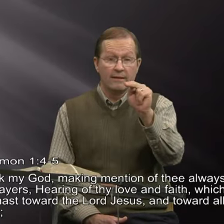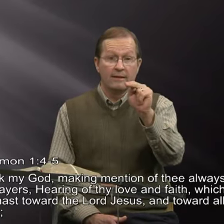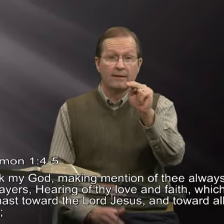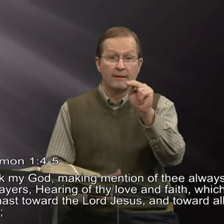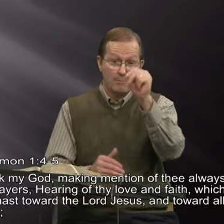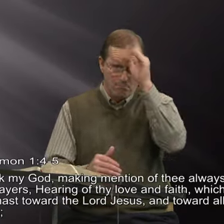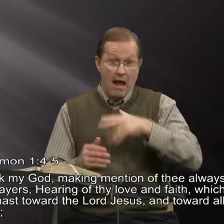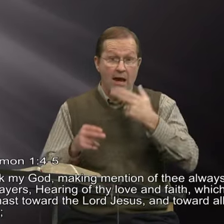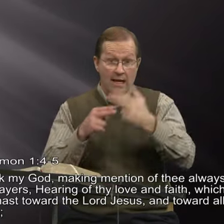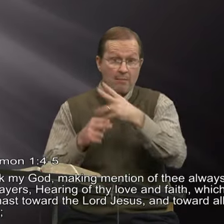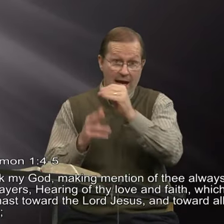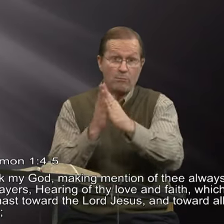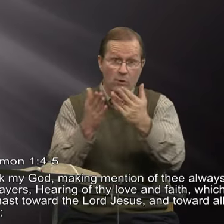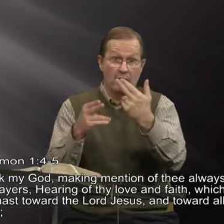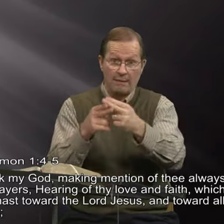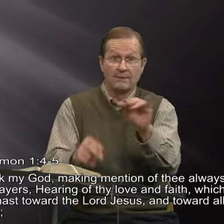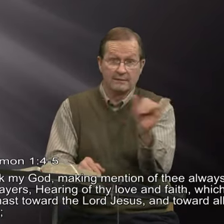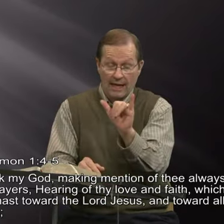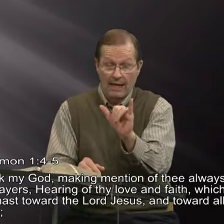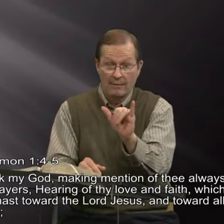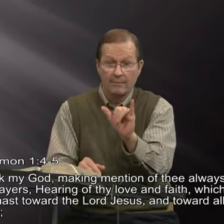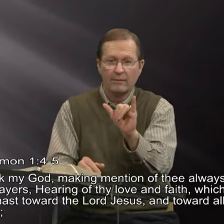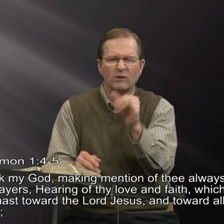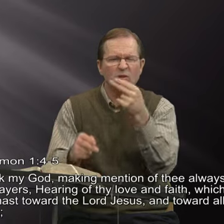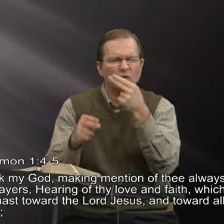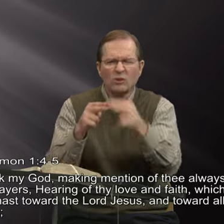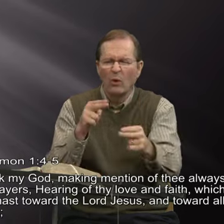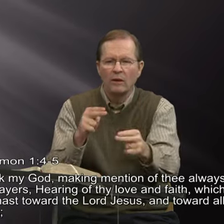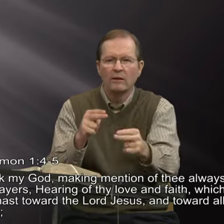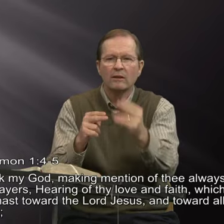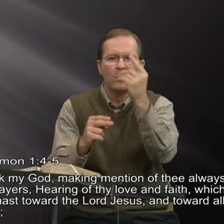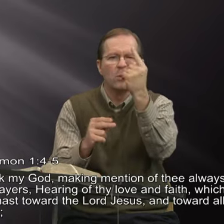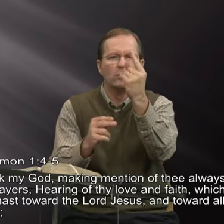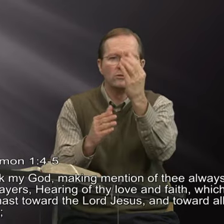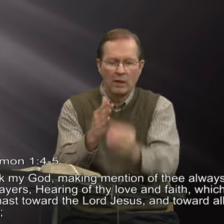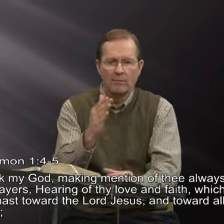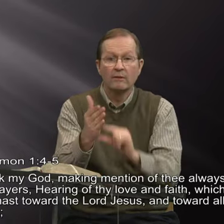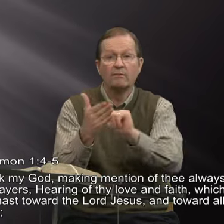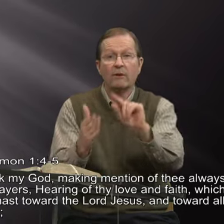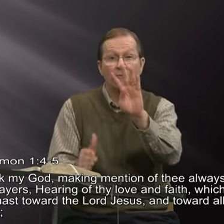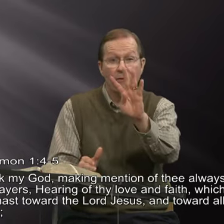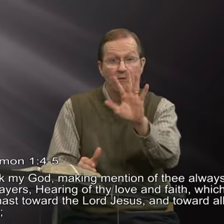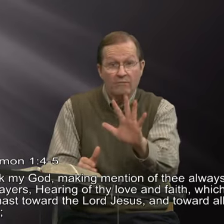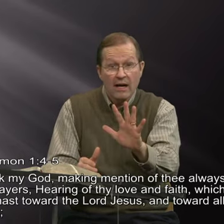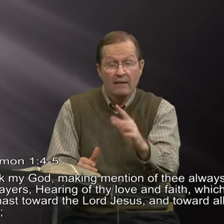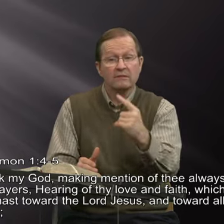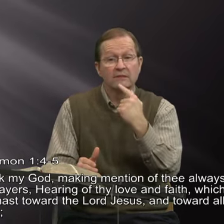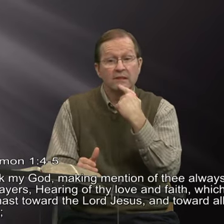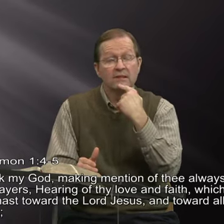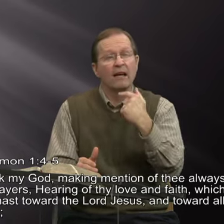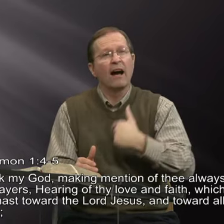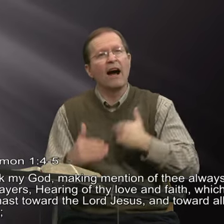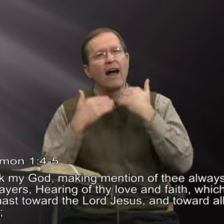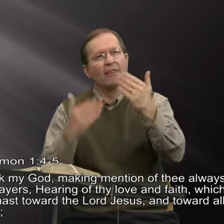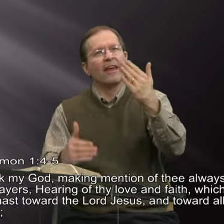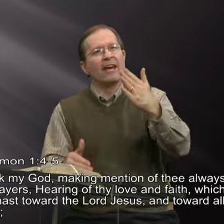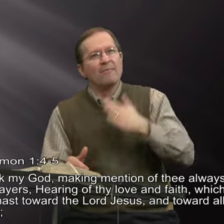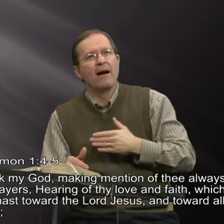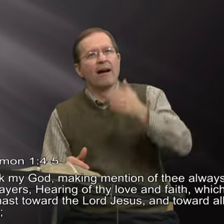In the book of Philemon, that's the man's name as well, it's just a very short book, but in verses